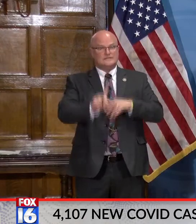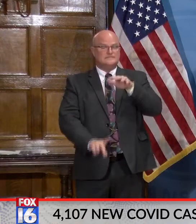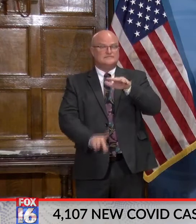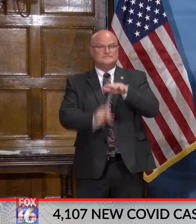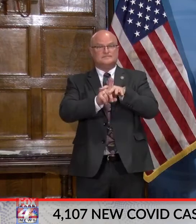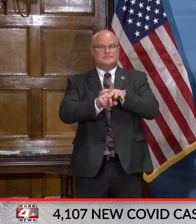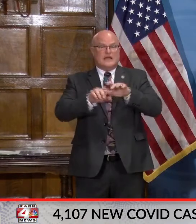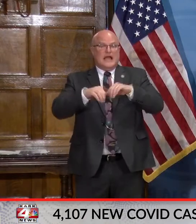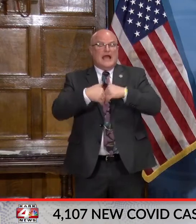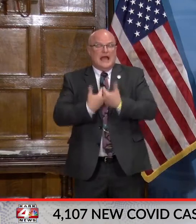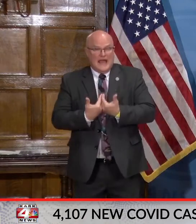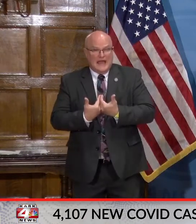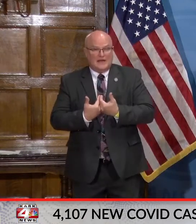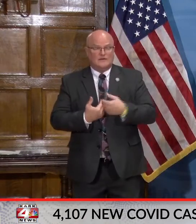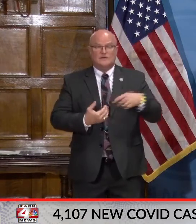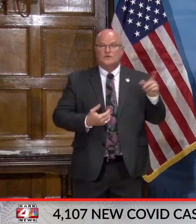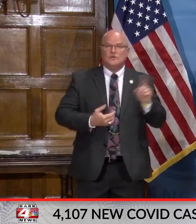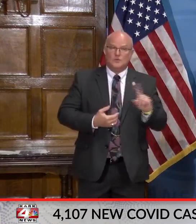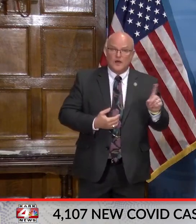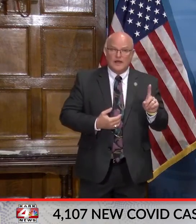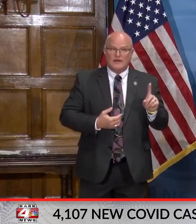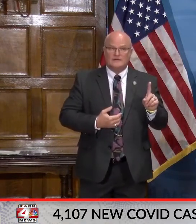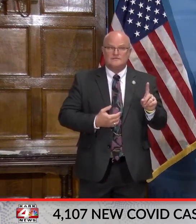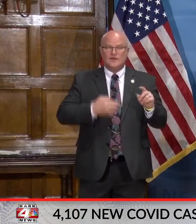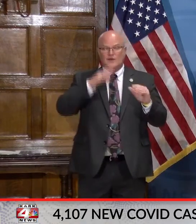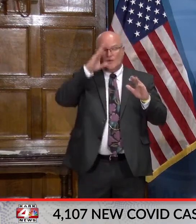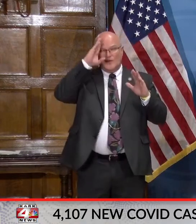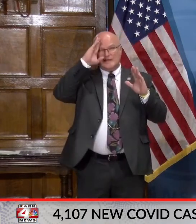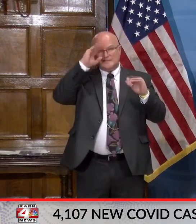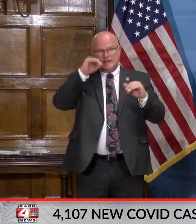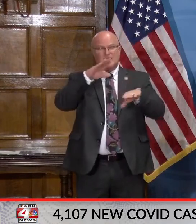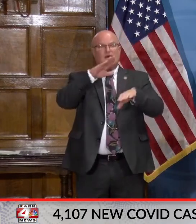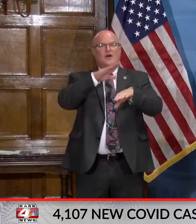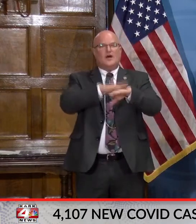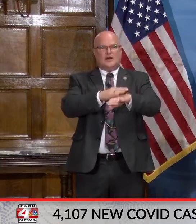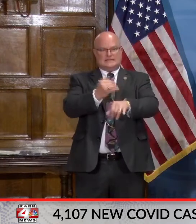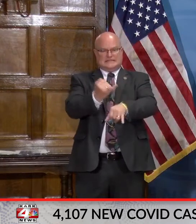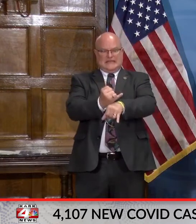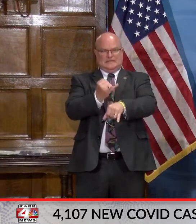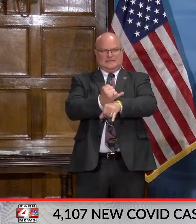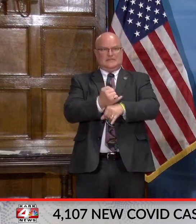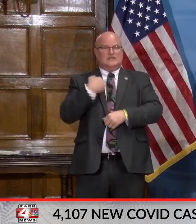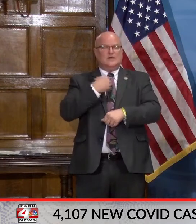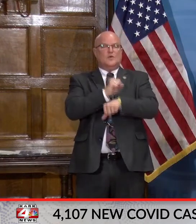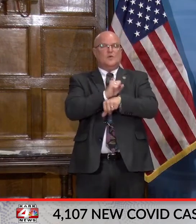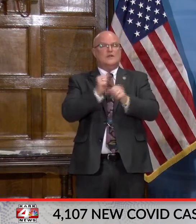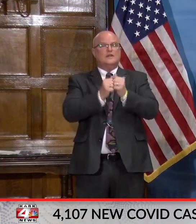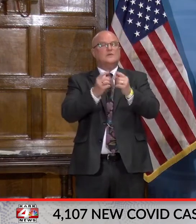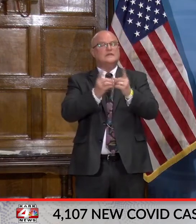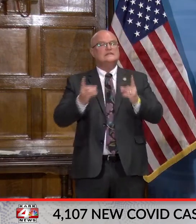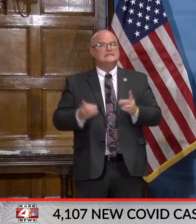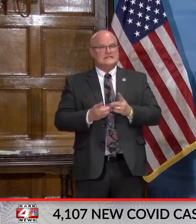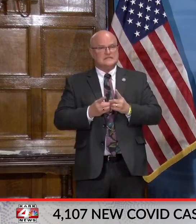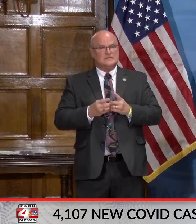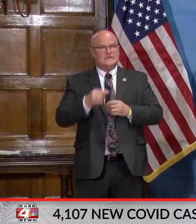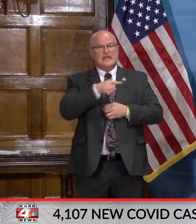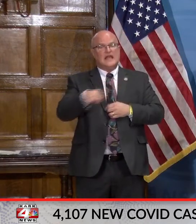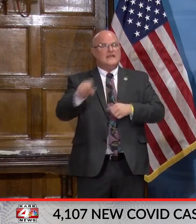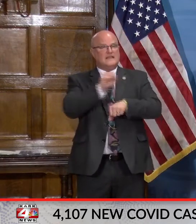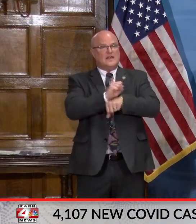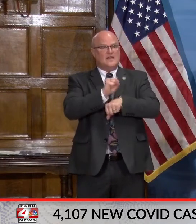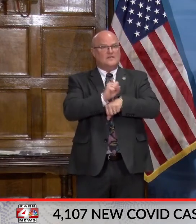are administered or where they are administered, we expect that they will be administered on site. So we are working with districts in their efforts